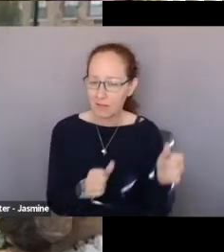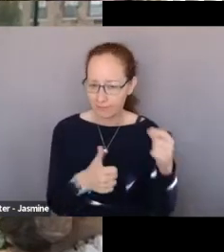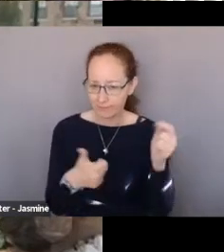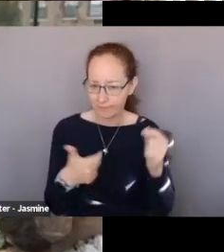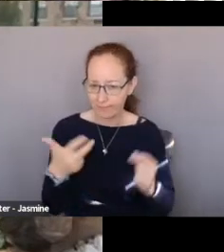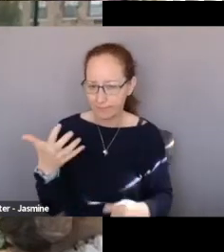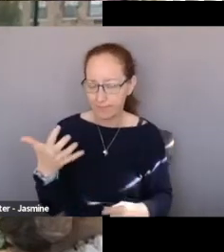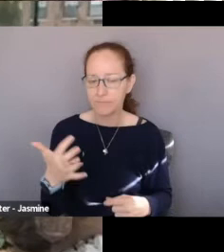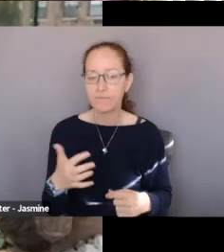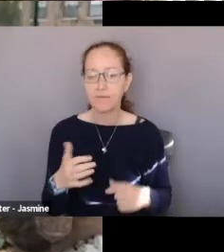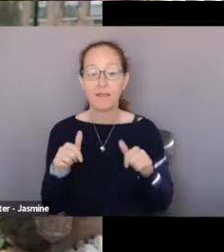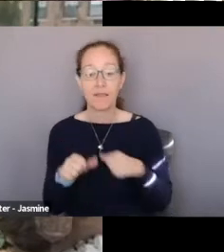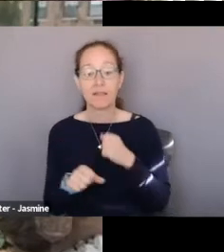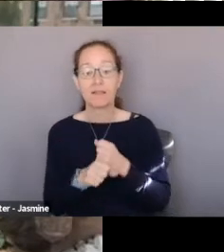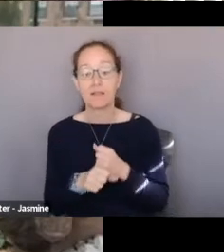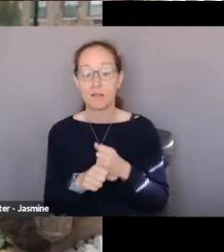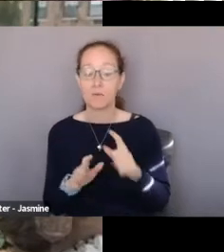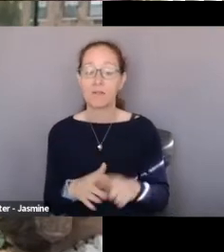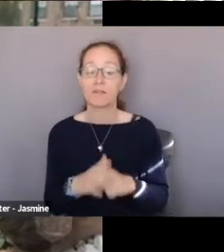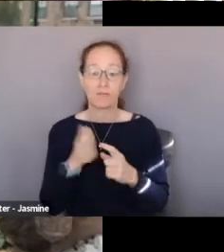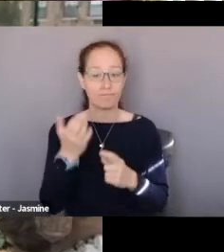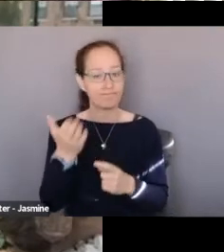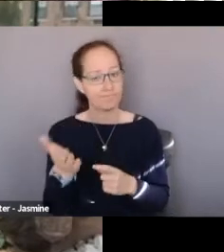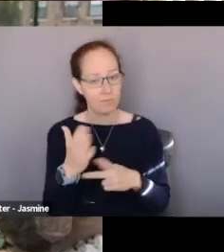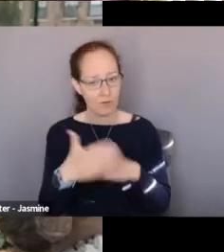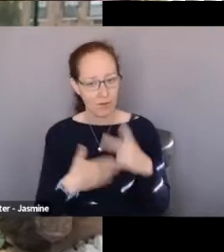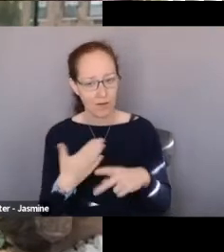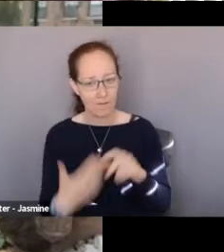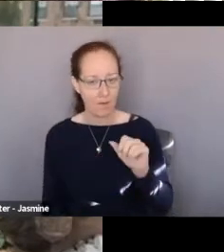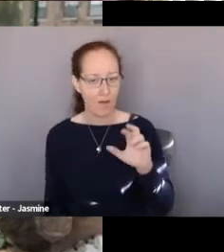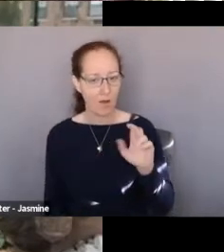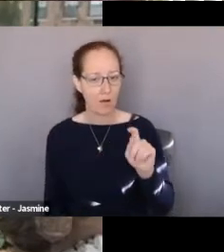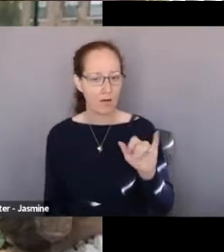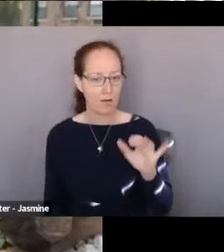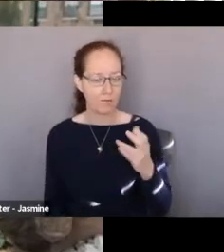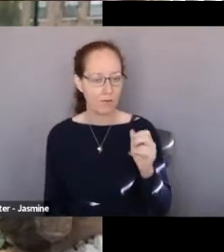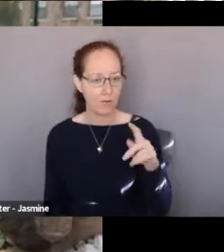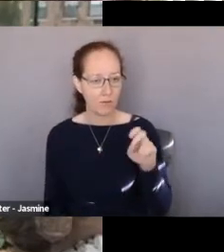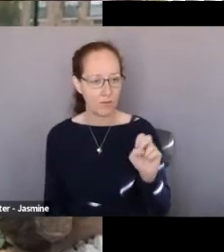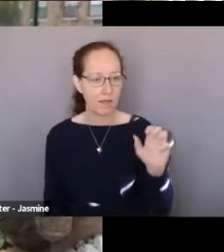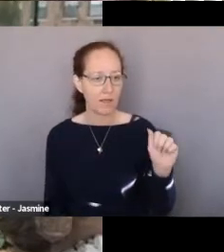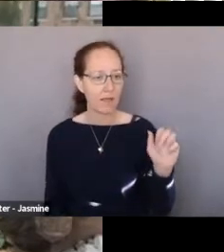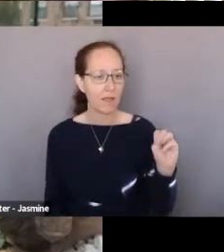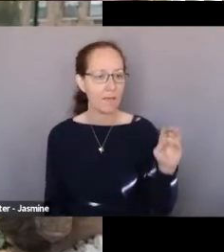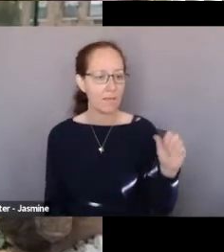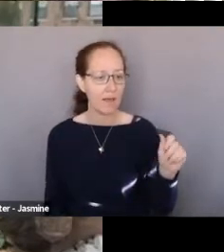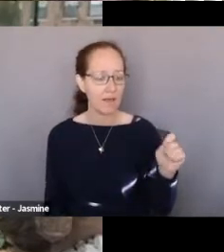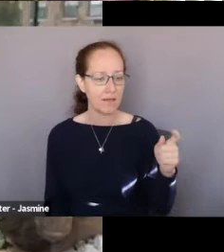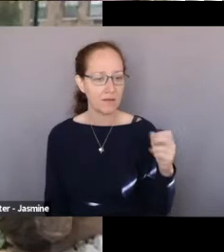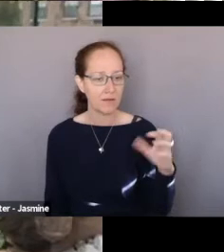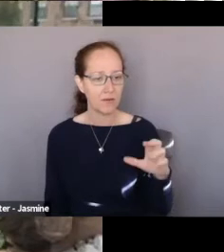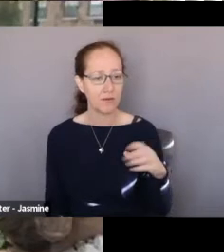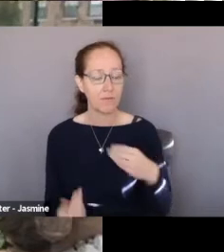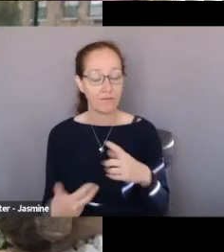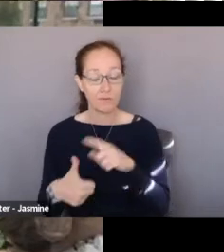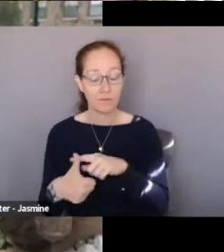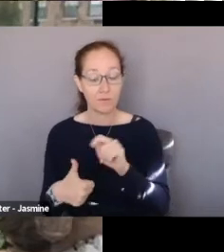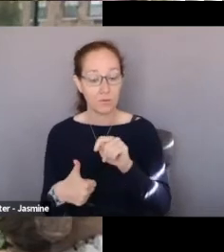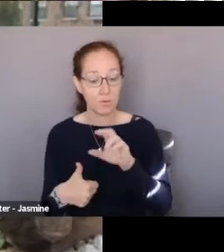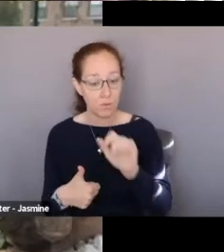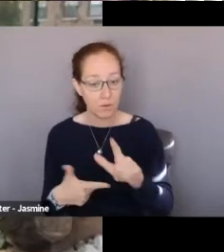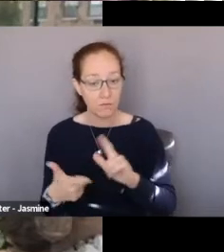start Artichoke Ambassadors program, which provides some tools, training, and mentorship to help people on